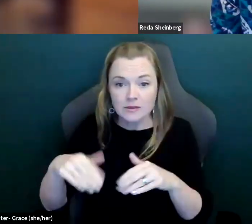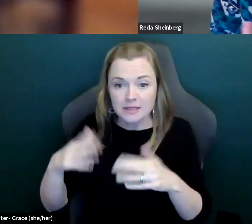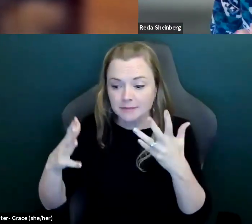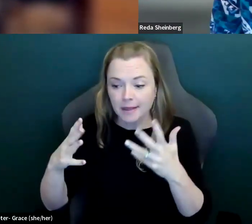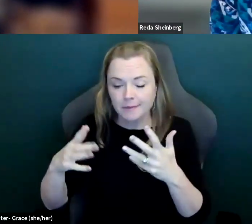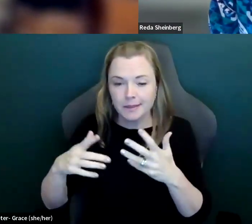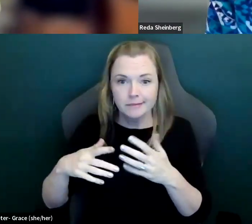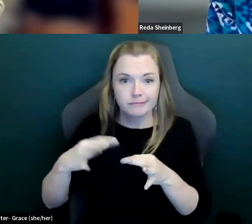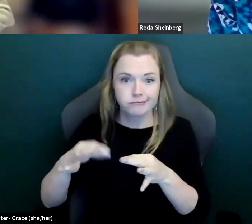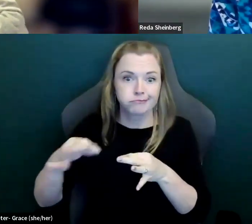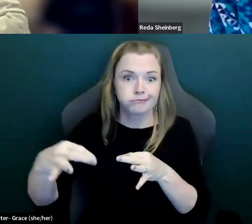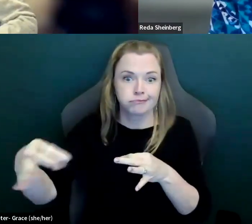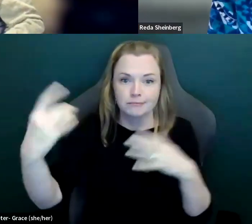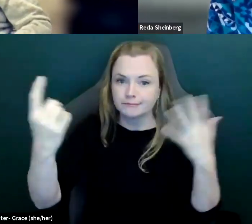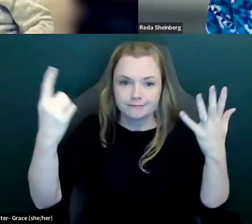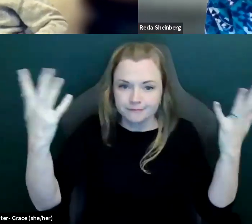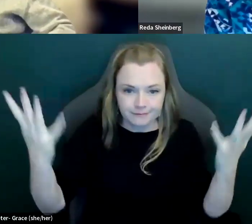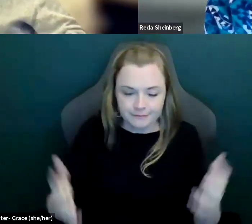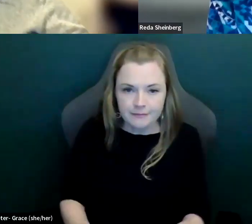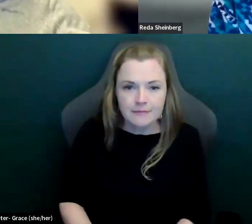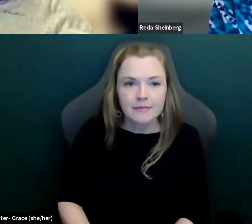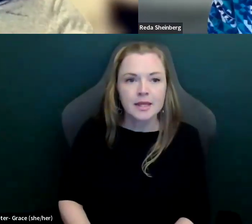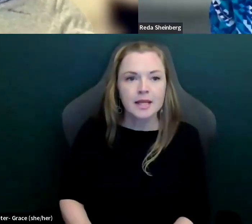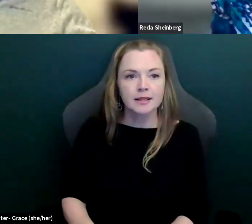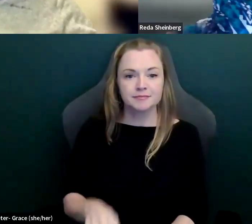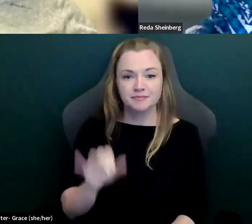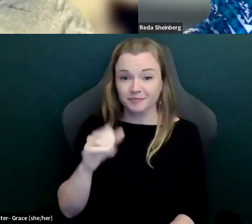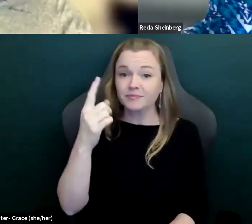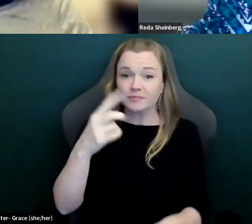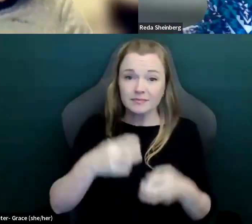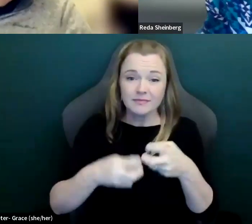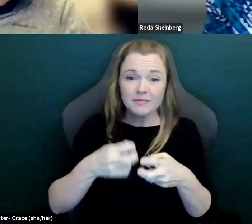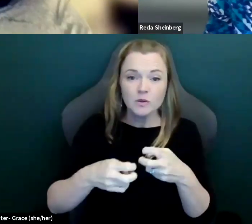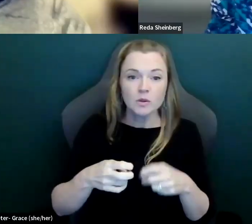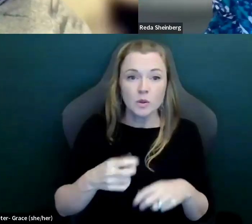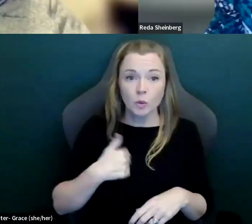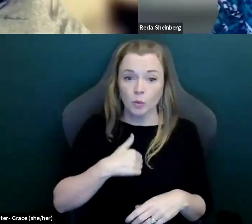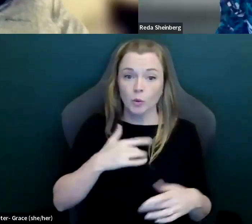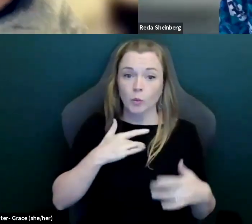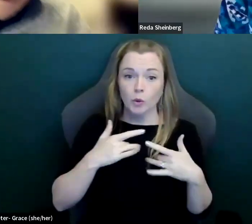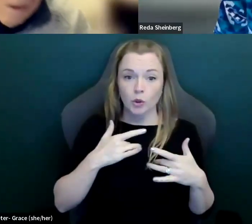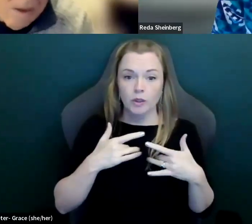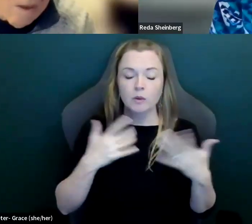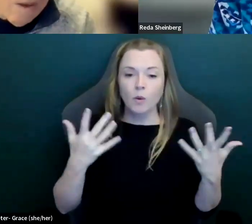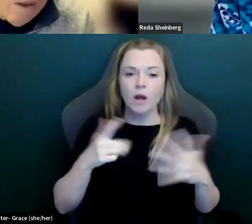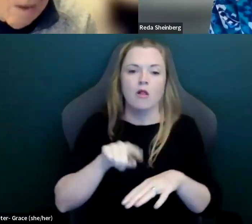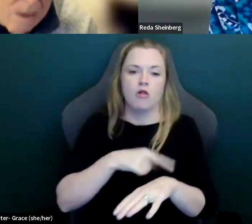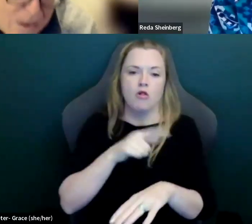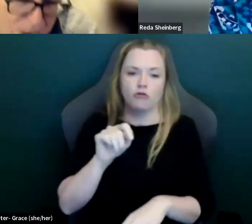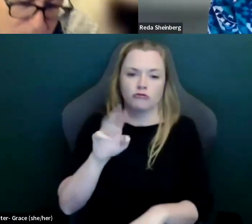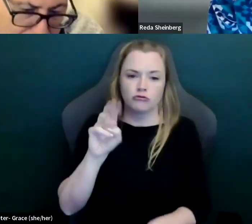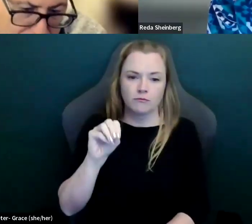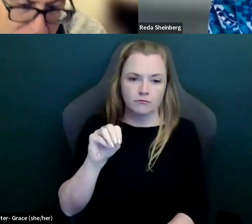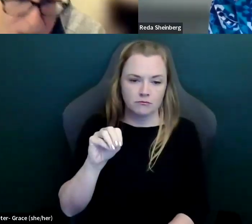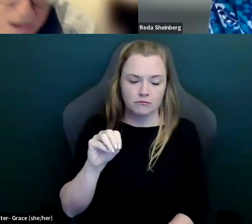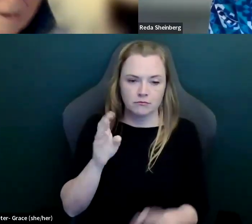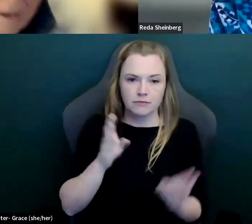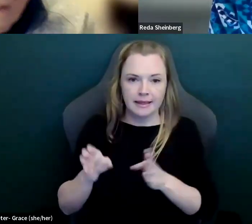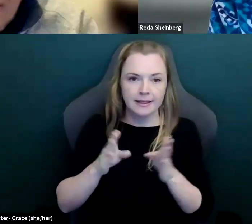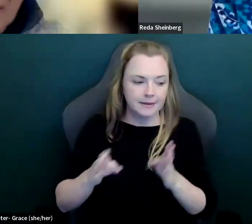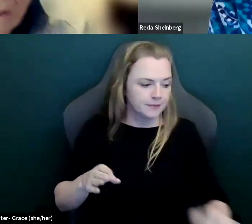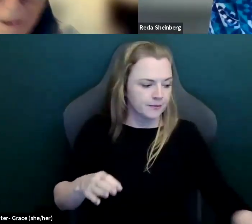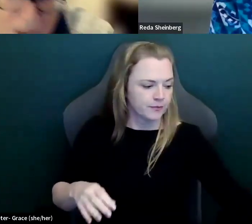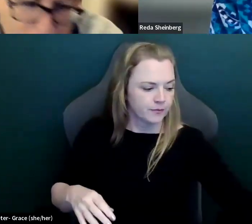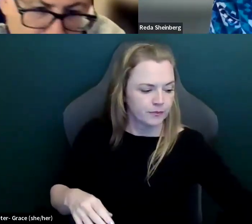having a problem right now. So, that's one of the issues that we are worried about is long-term planning.